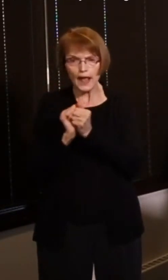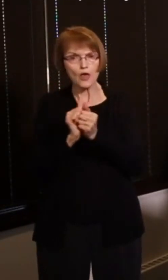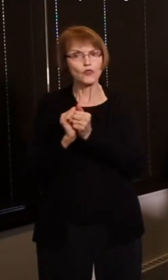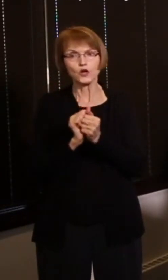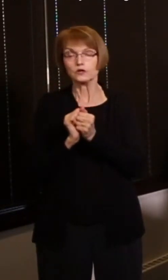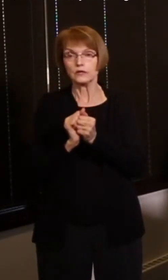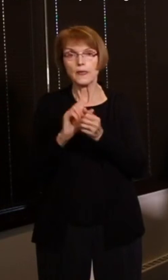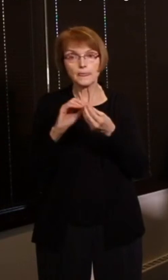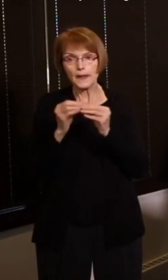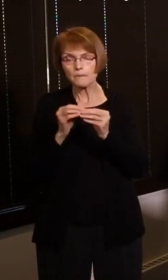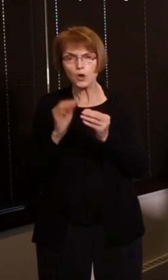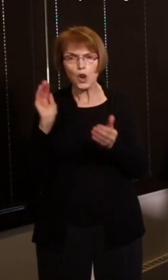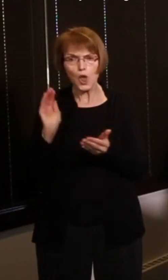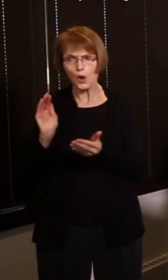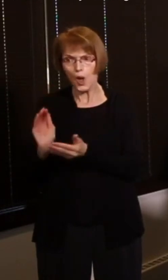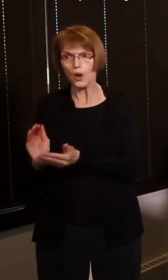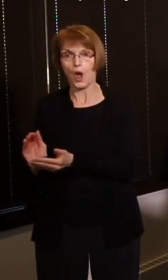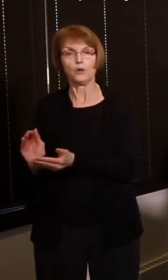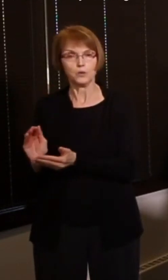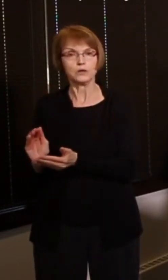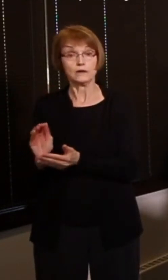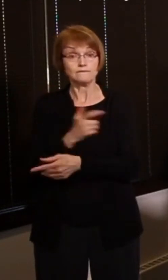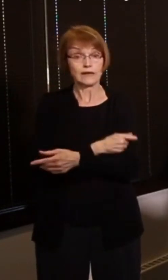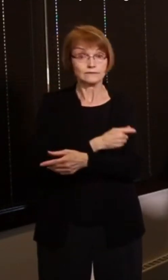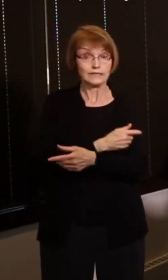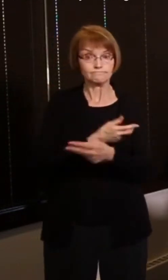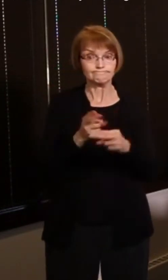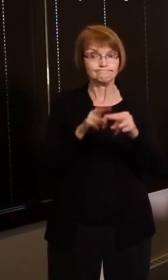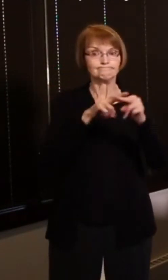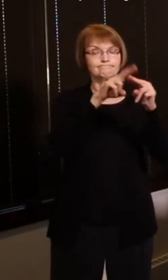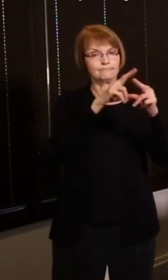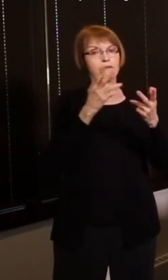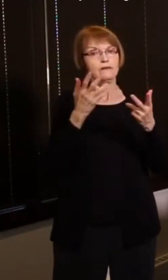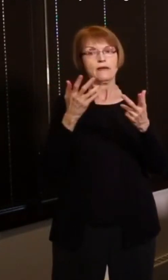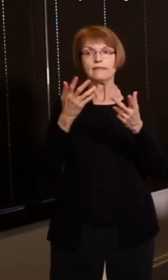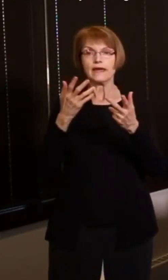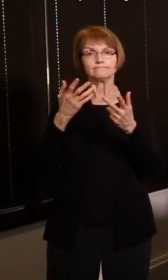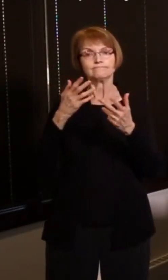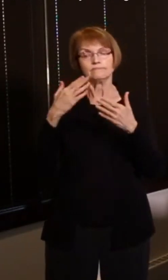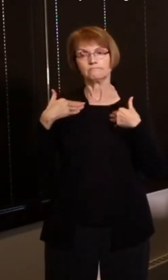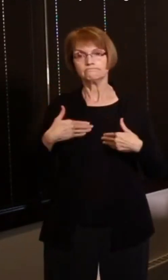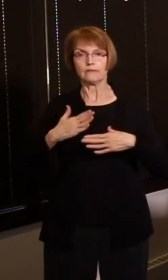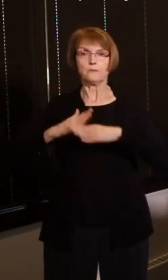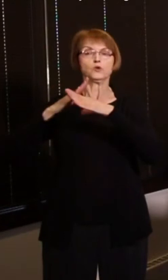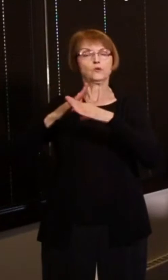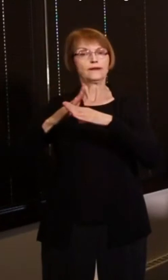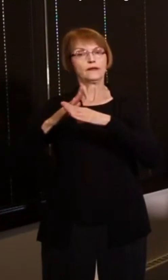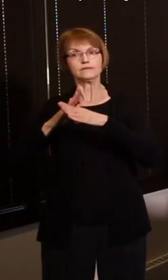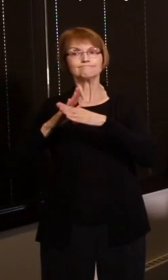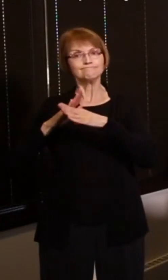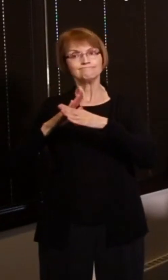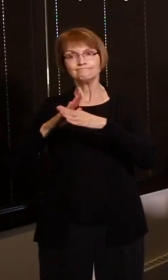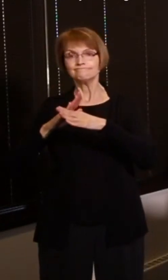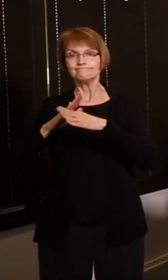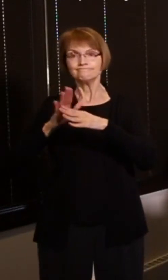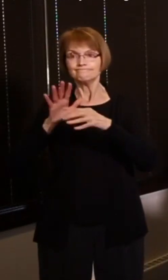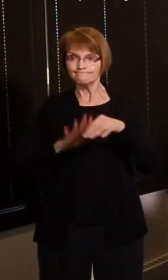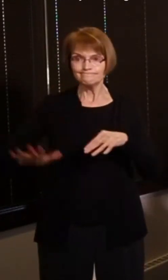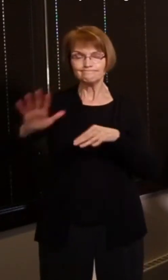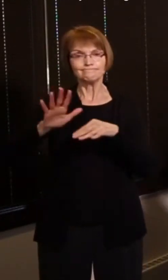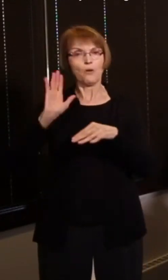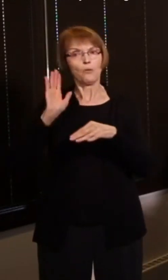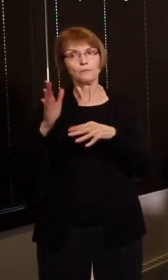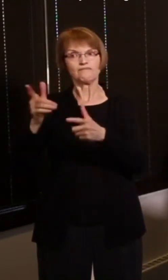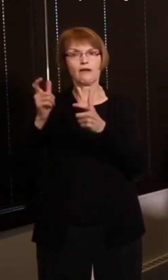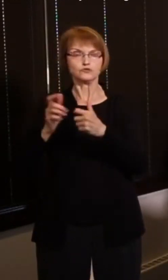cases low, we can get to that immunity faster and get back to that more normal way of life that we like to share with our families.